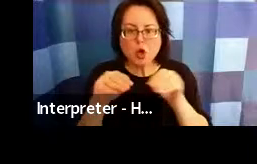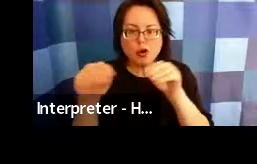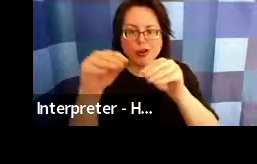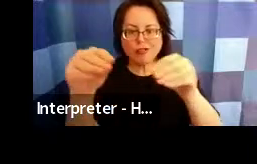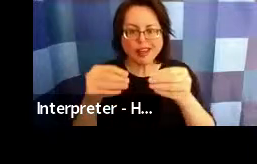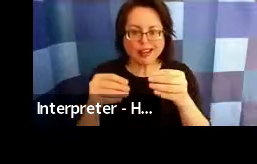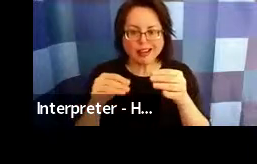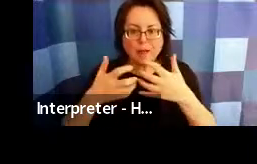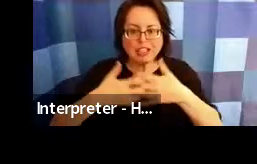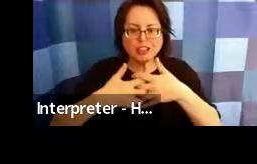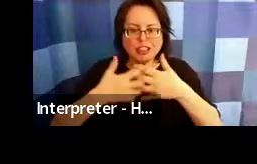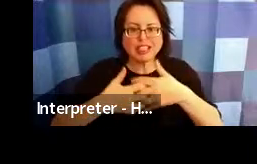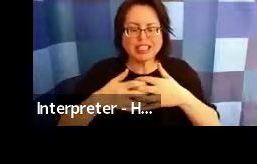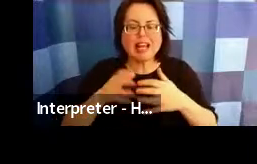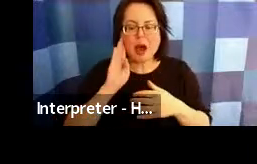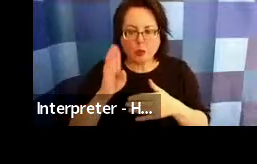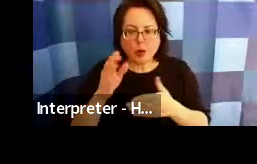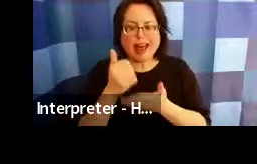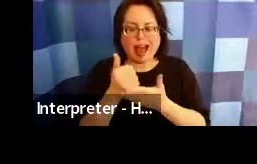on agenda item 3.